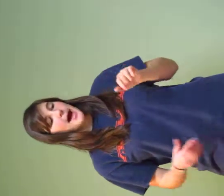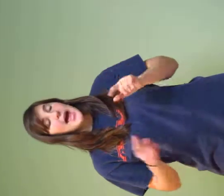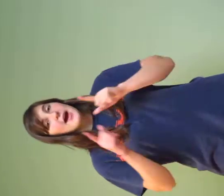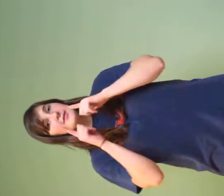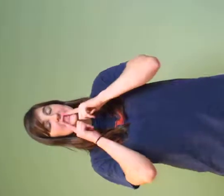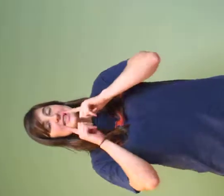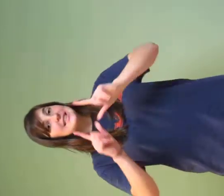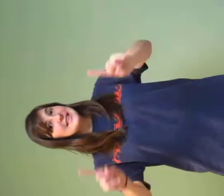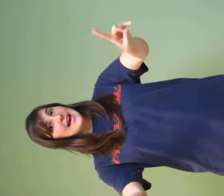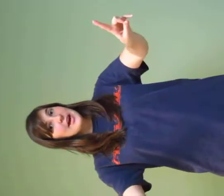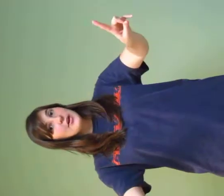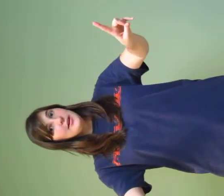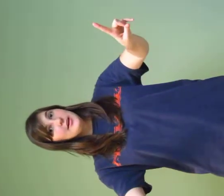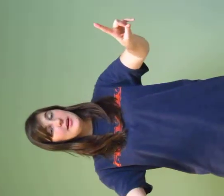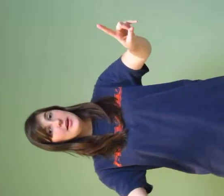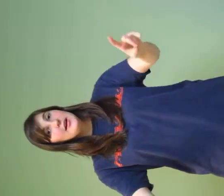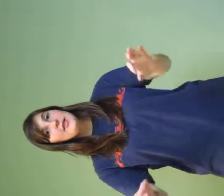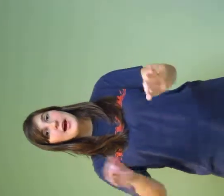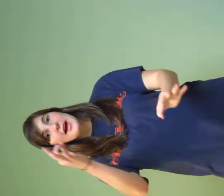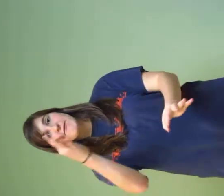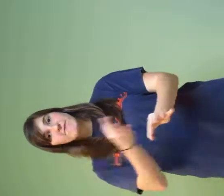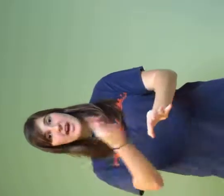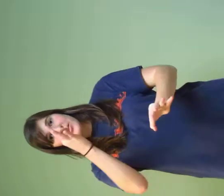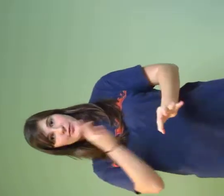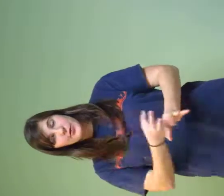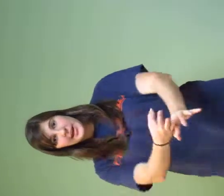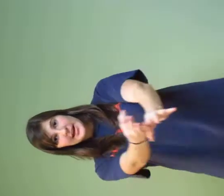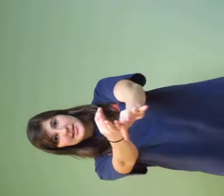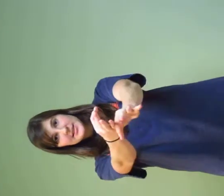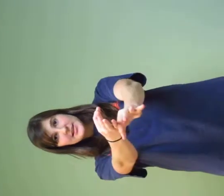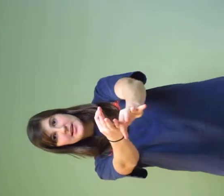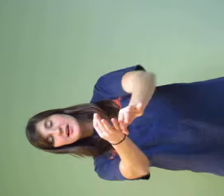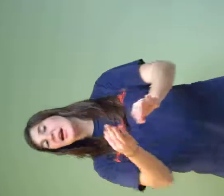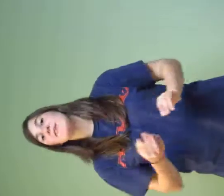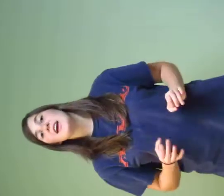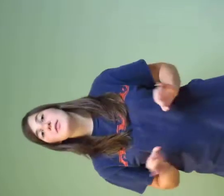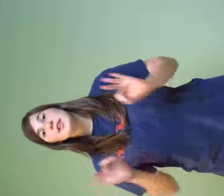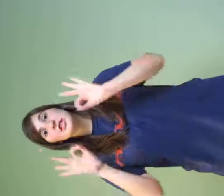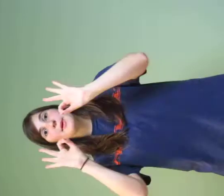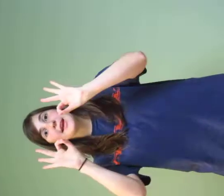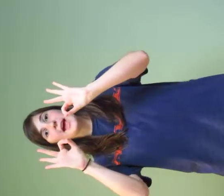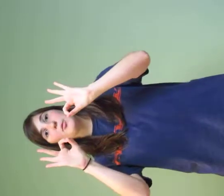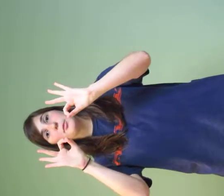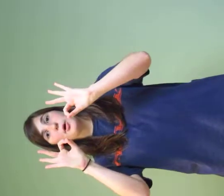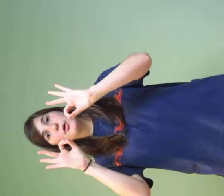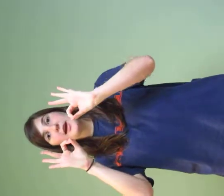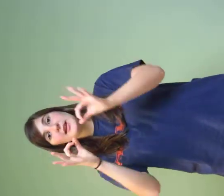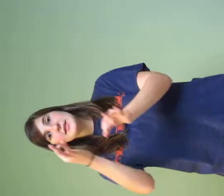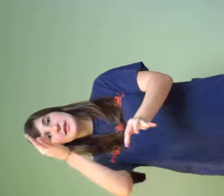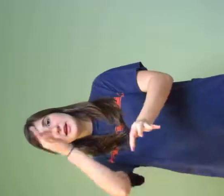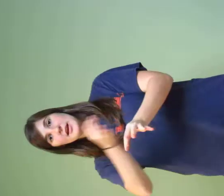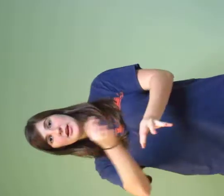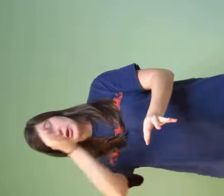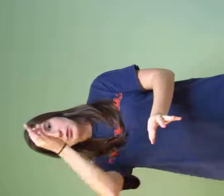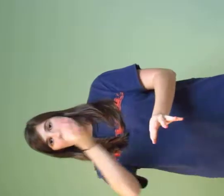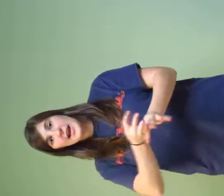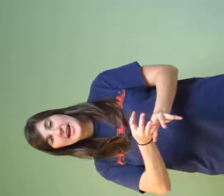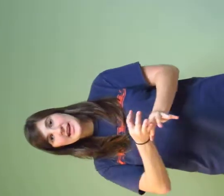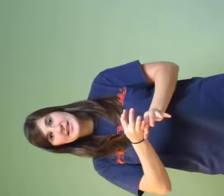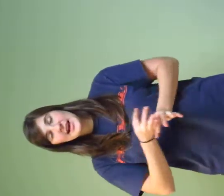have declared thy faithfulness. In faithfulness, you make an F with both hands. You kind of hit it together